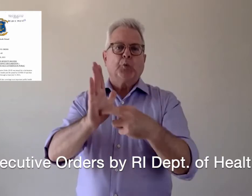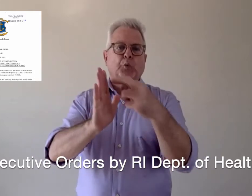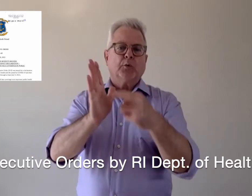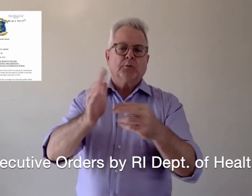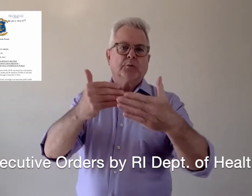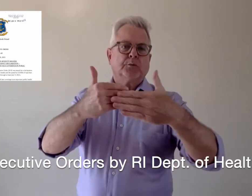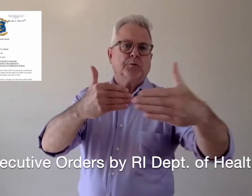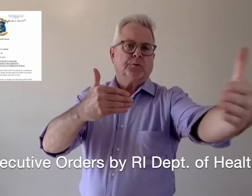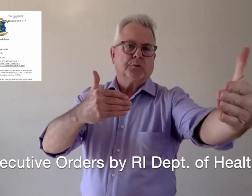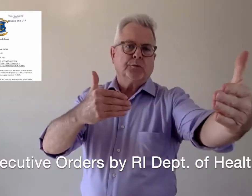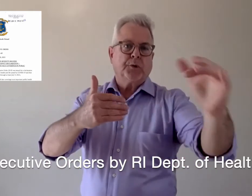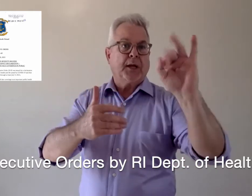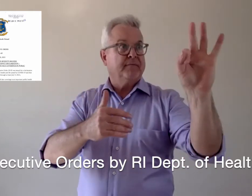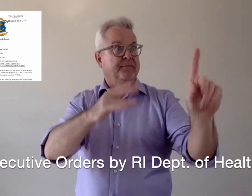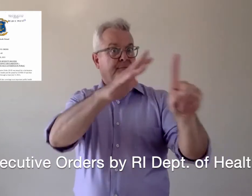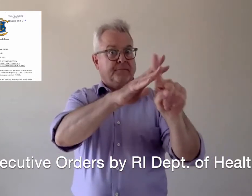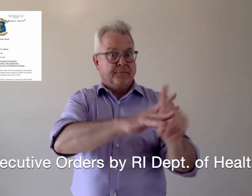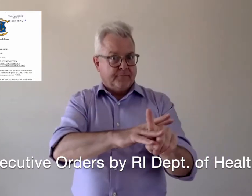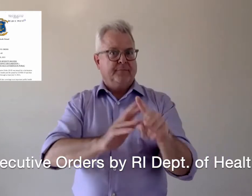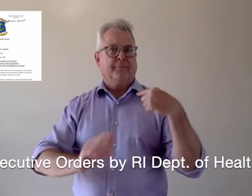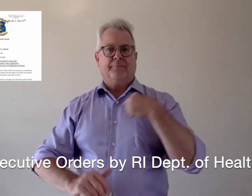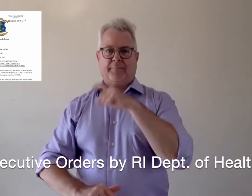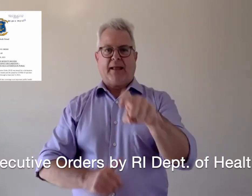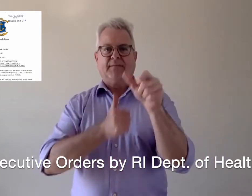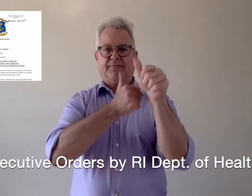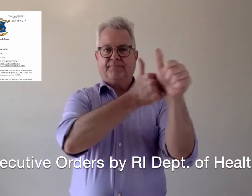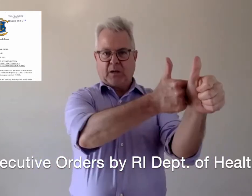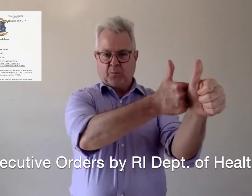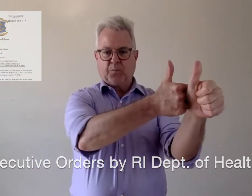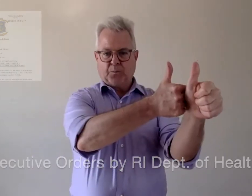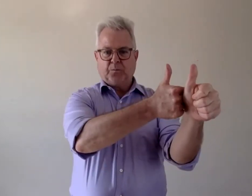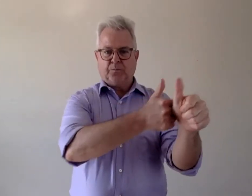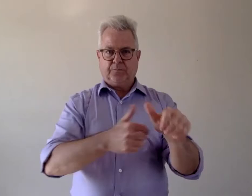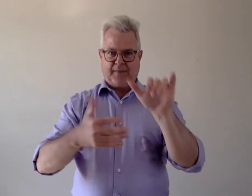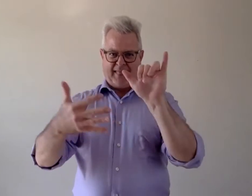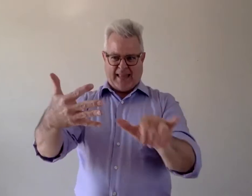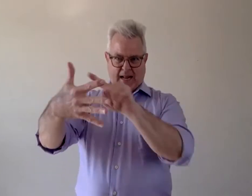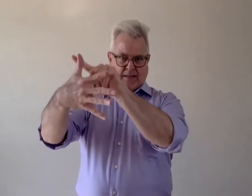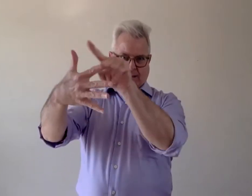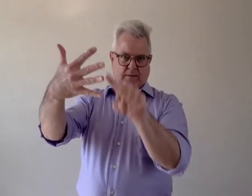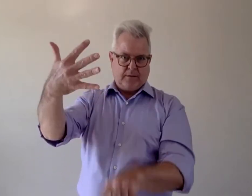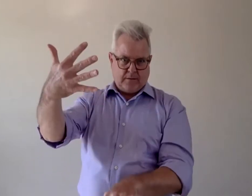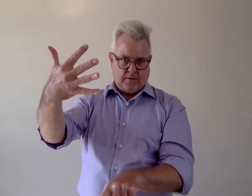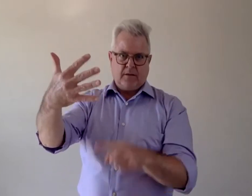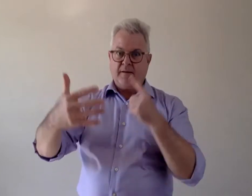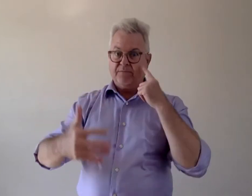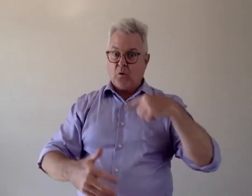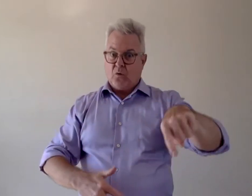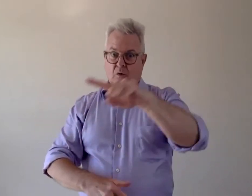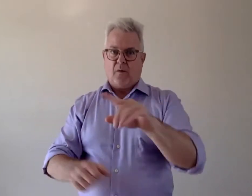And if possible, if the government creates any new regulations as they come up, it would be required to comply. So